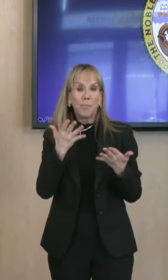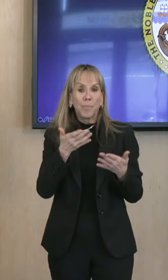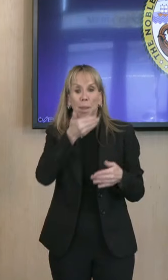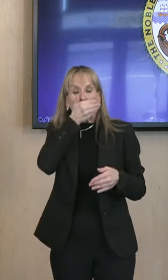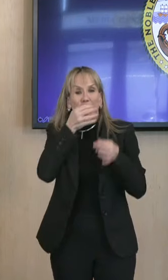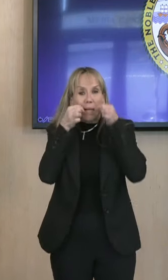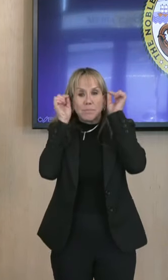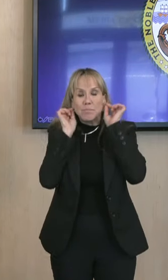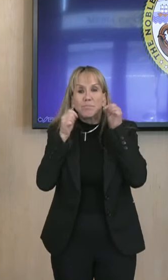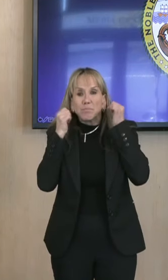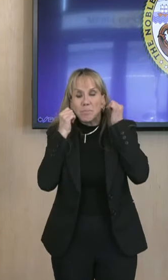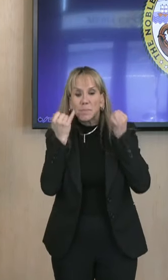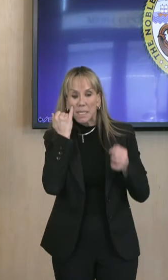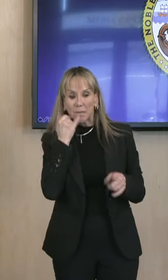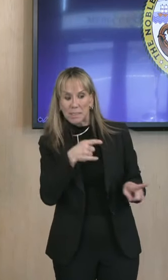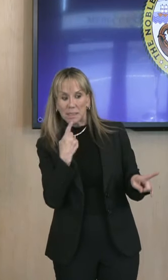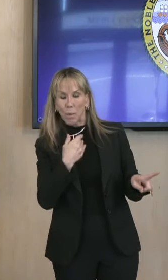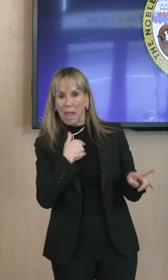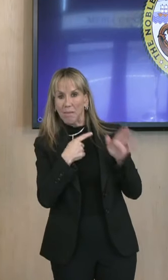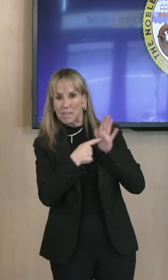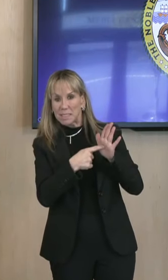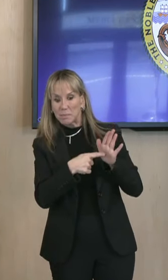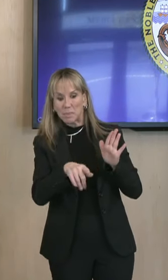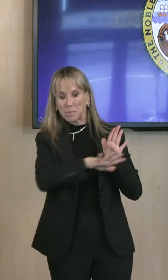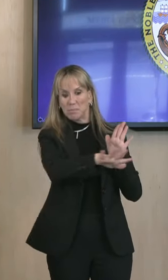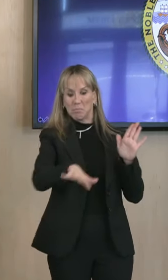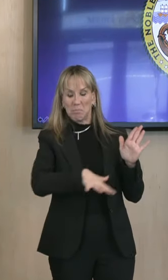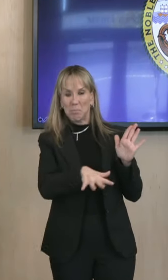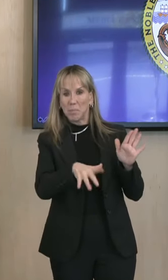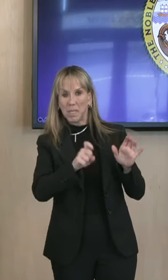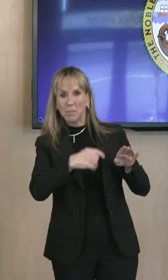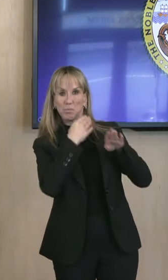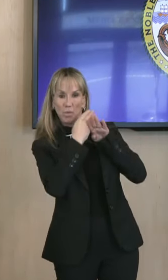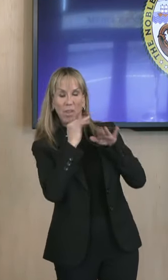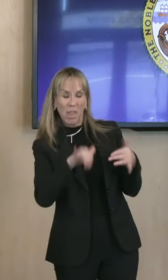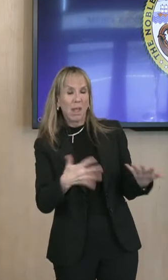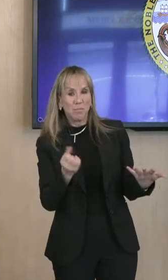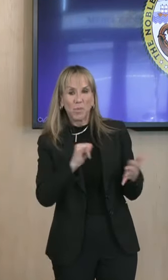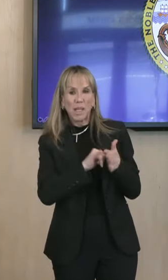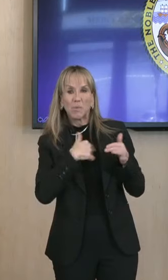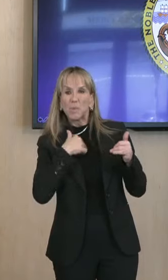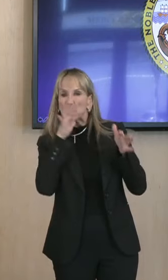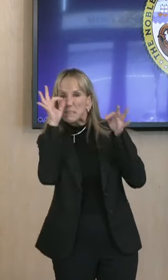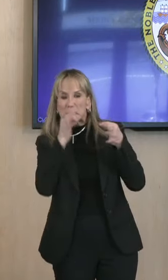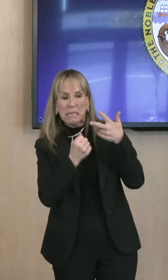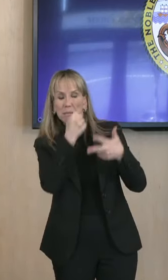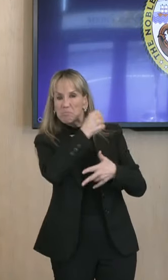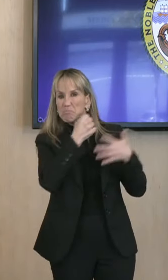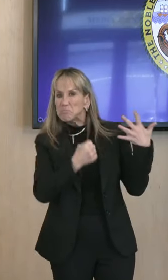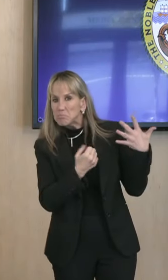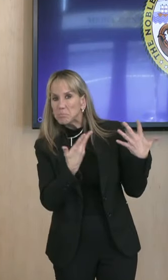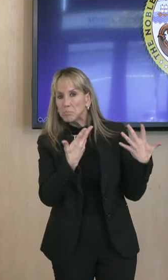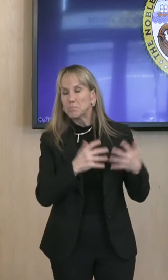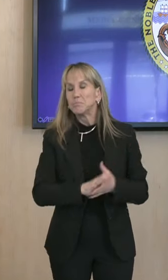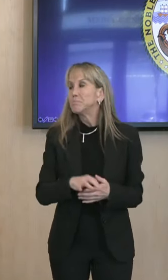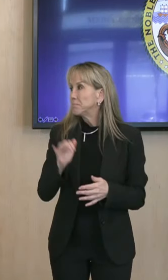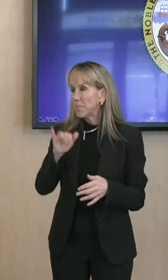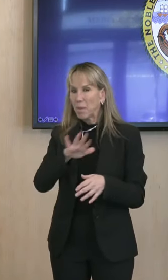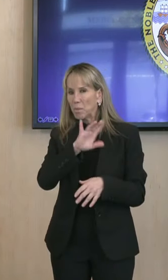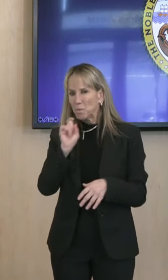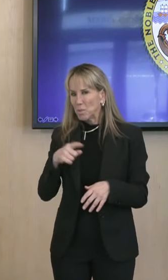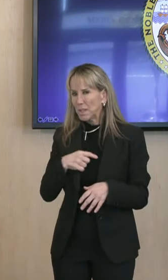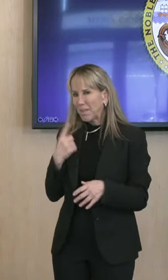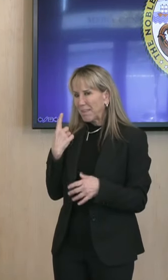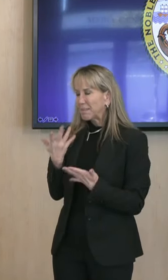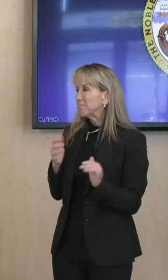who may be symptomatic. So that's where it's going to go, and I believe that was your question, so thank you. Yes, it was. Thank you.